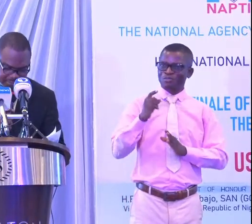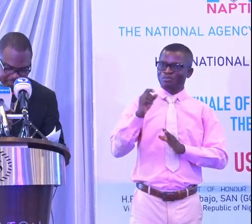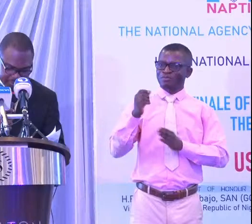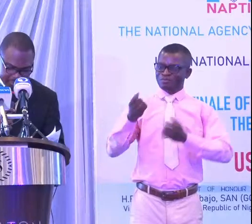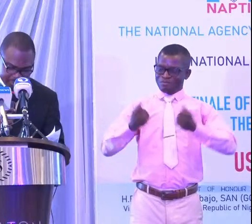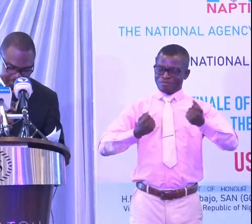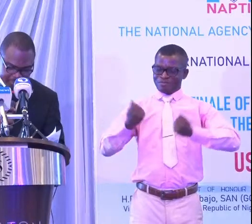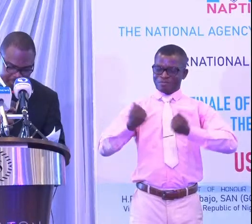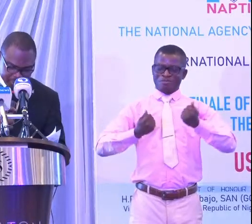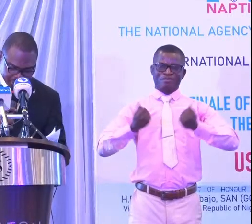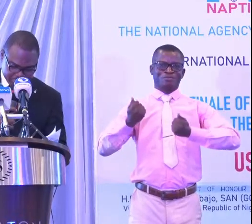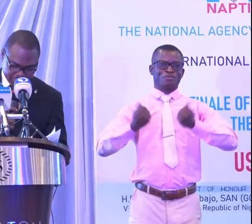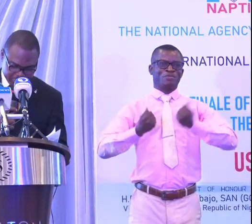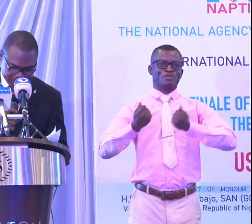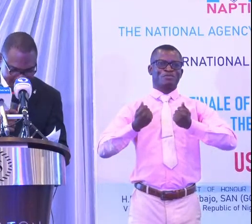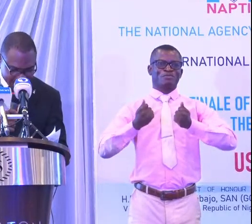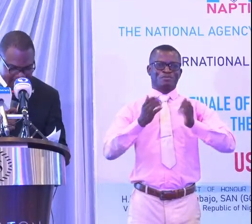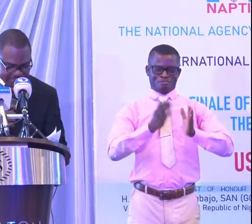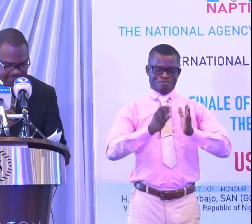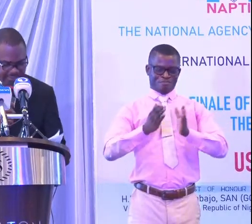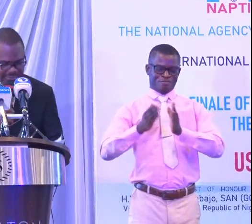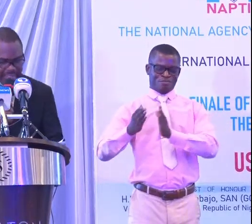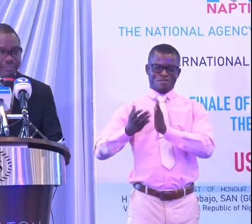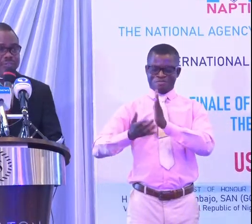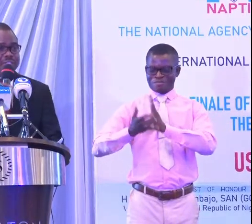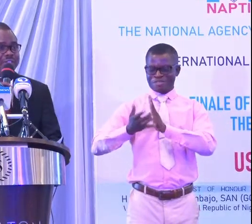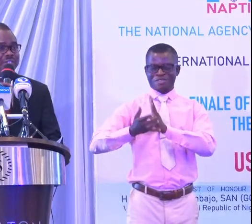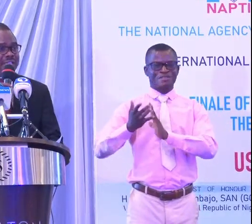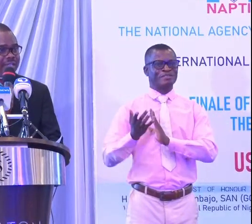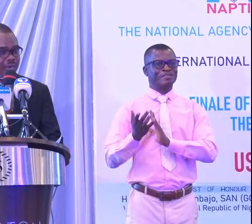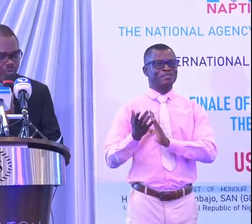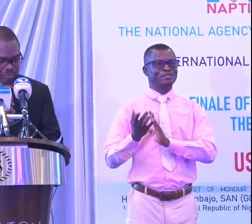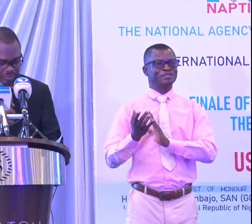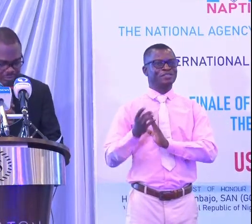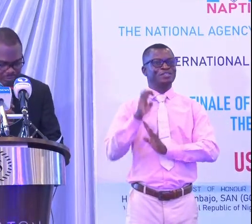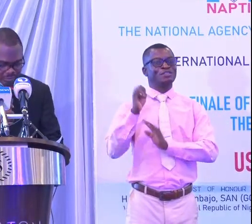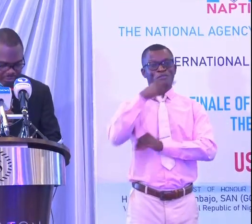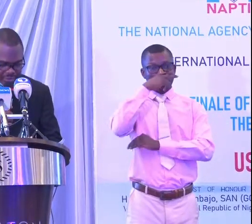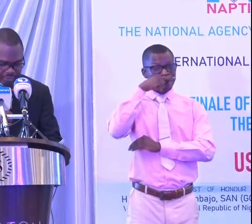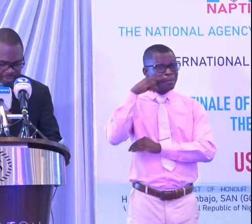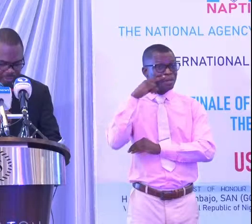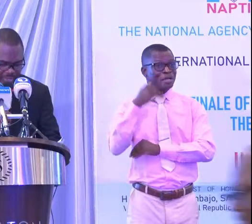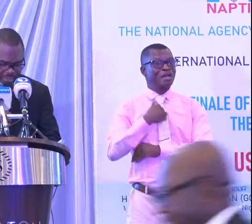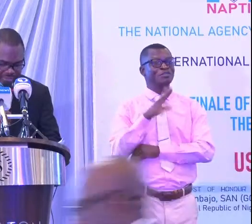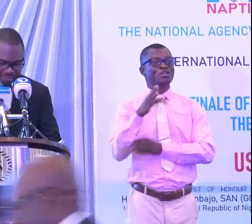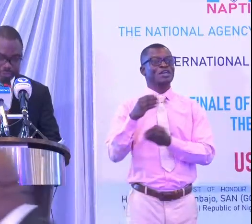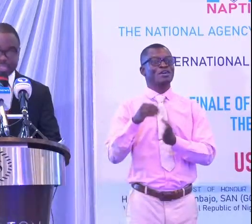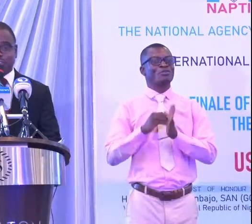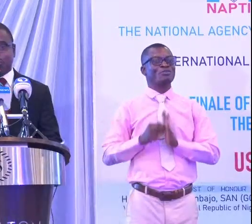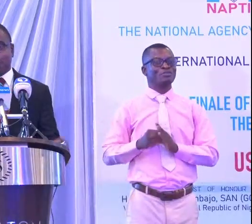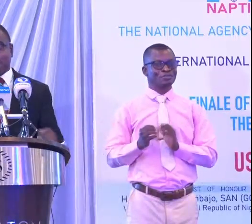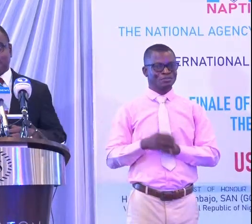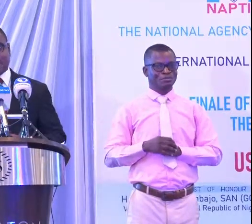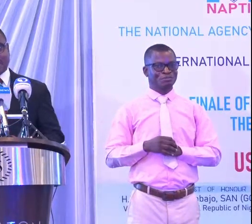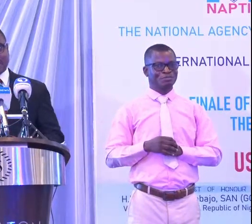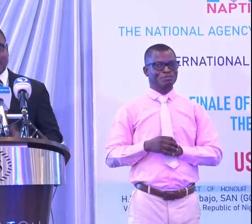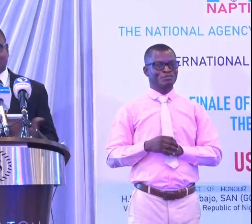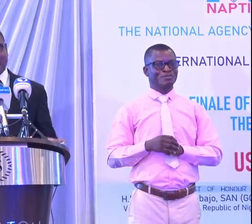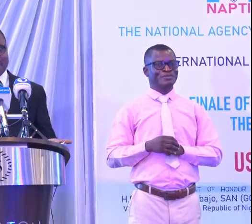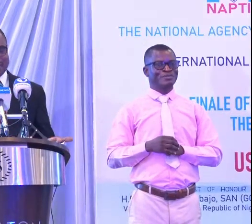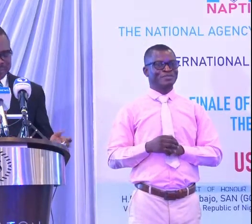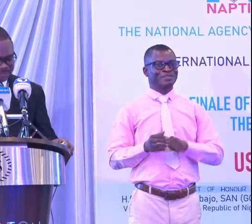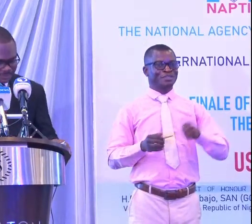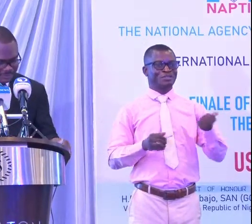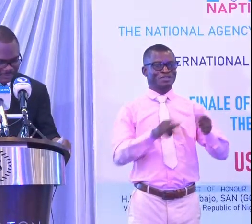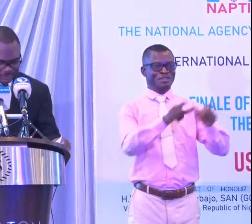automobile propulsion specialist. And even thieves has their own. They say you are a wealth relocation officer. Haba.